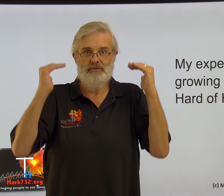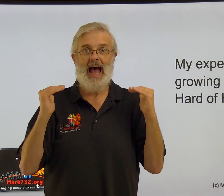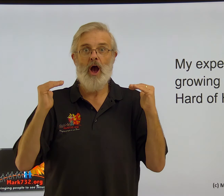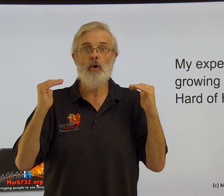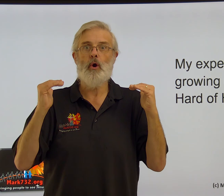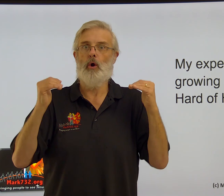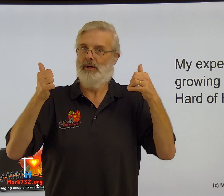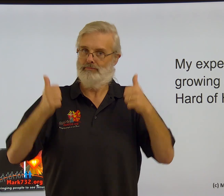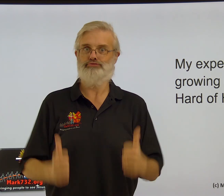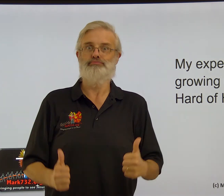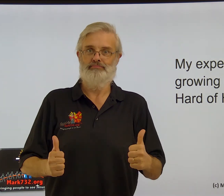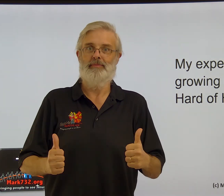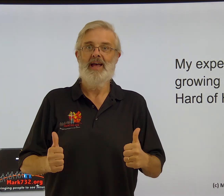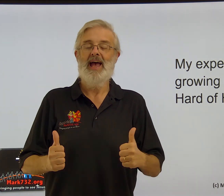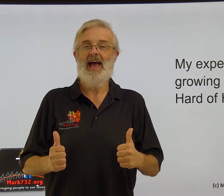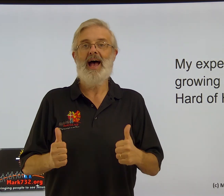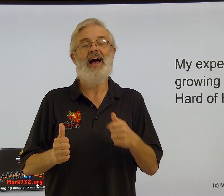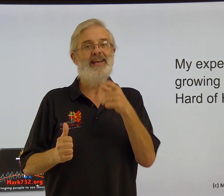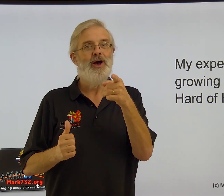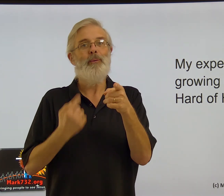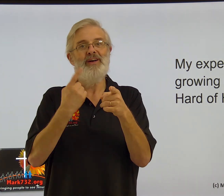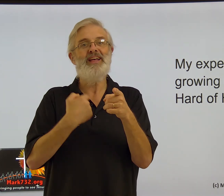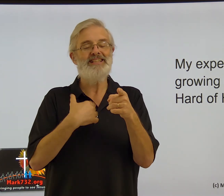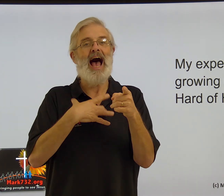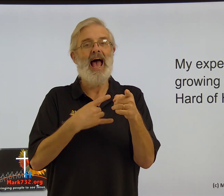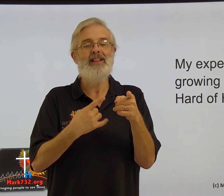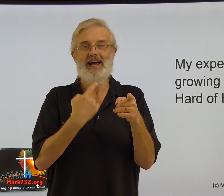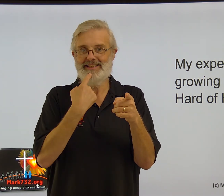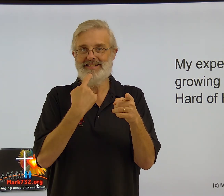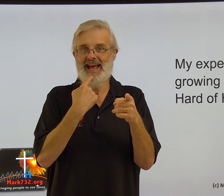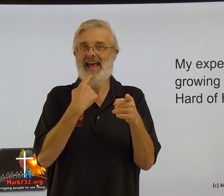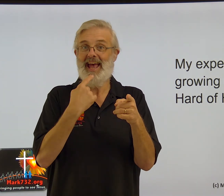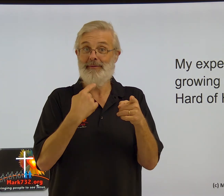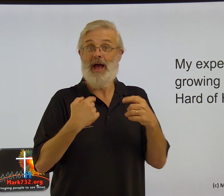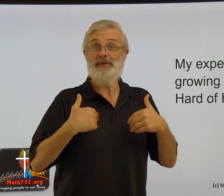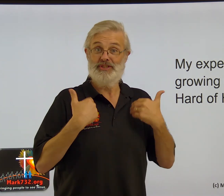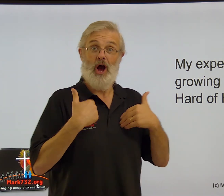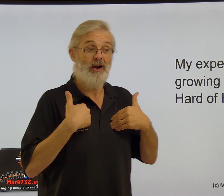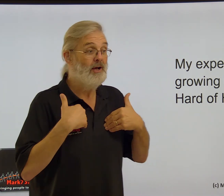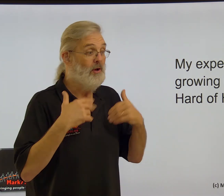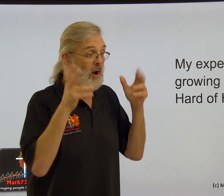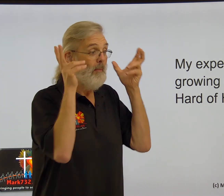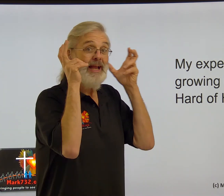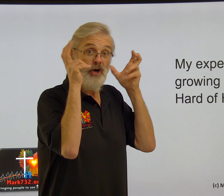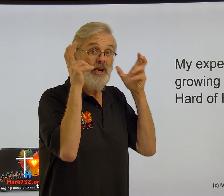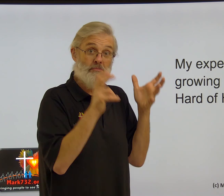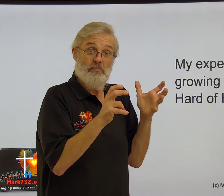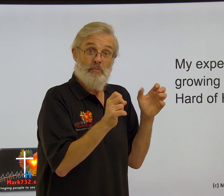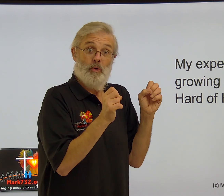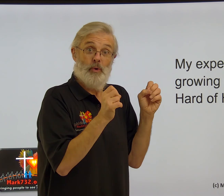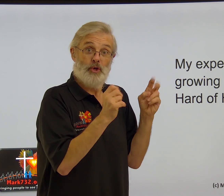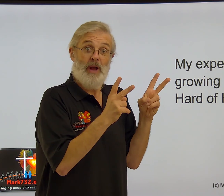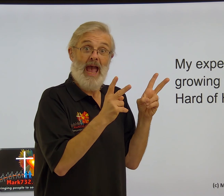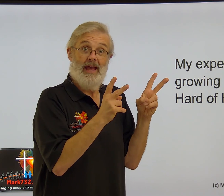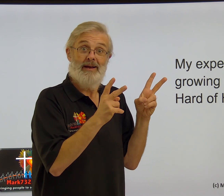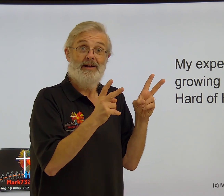down, or it was boom. And one of the things I like to say, when I was young, my hearing was okay.